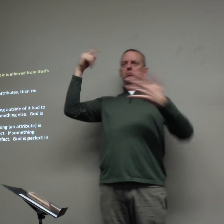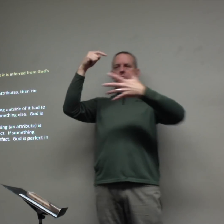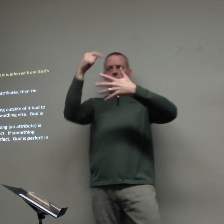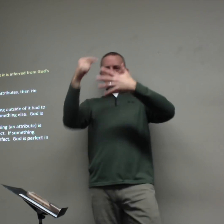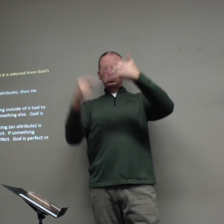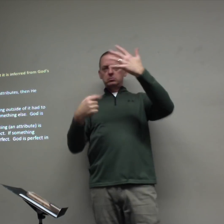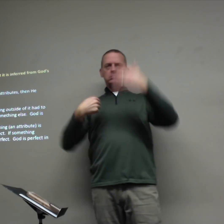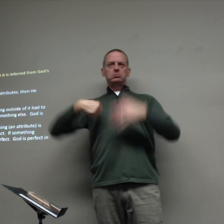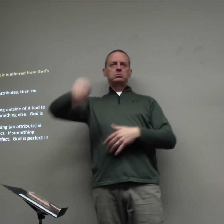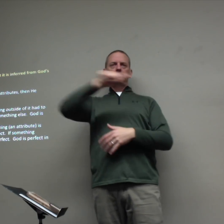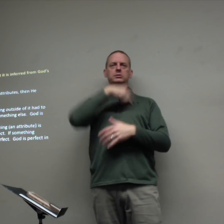God himself.